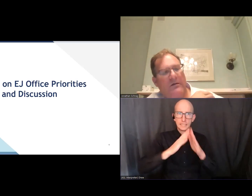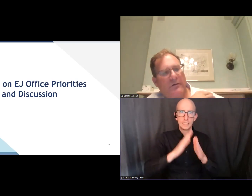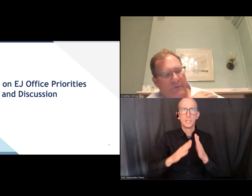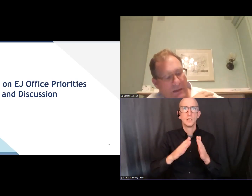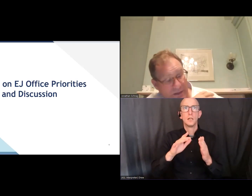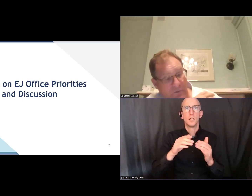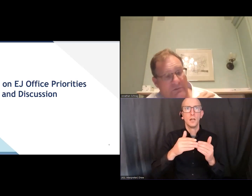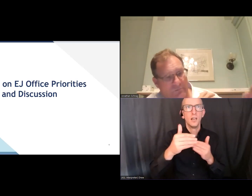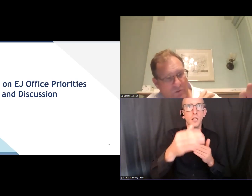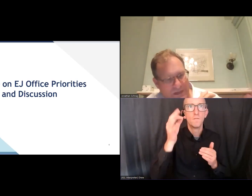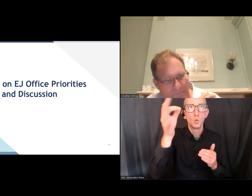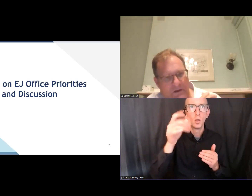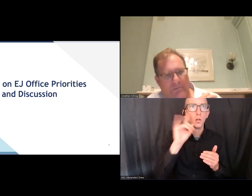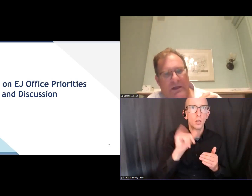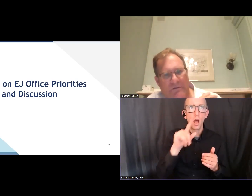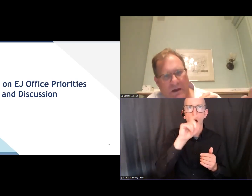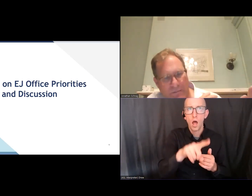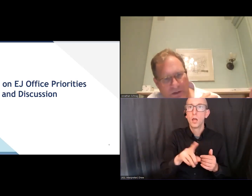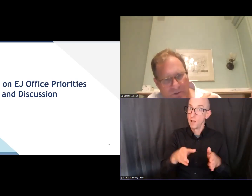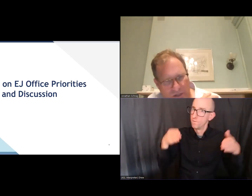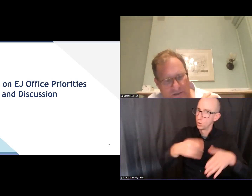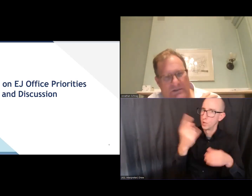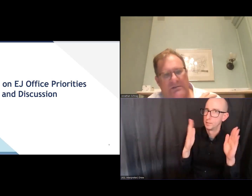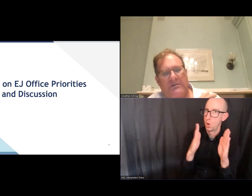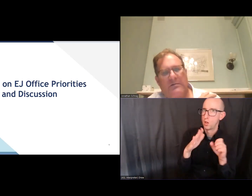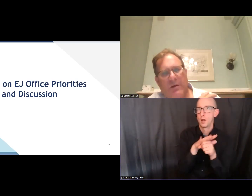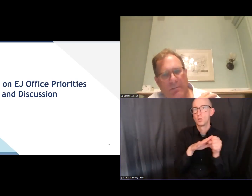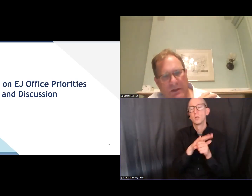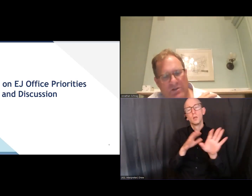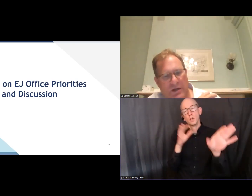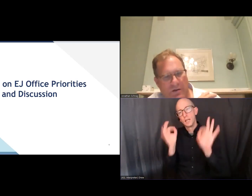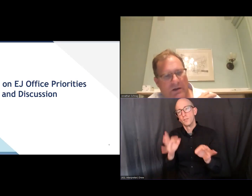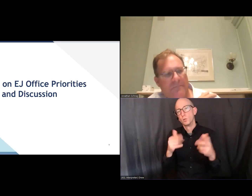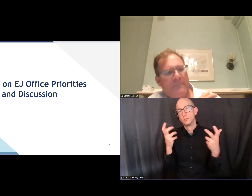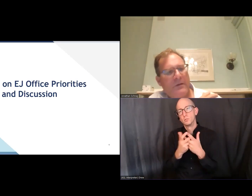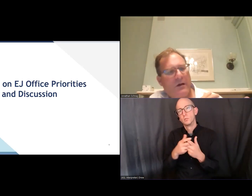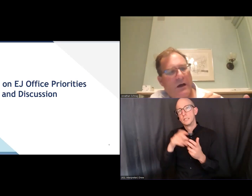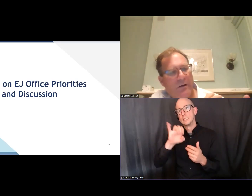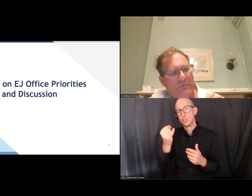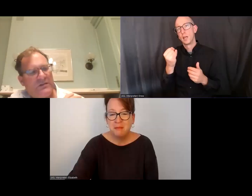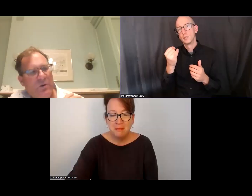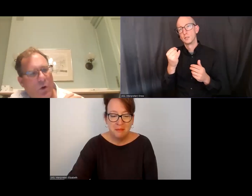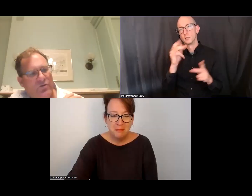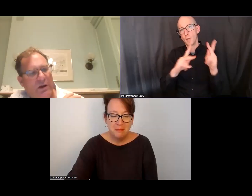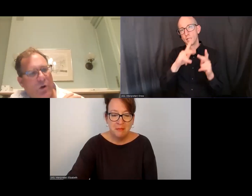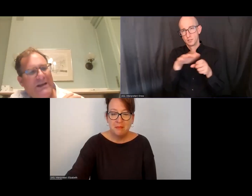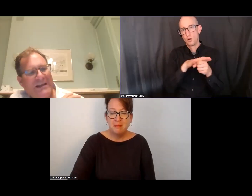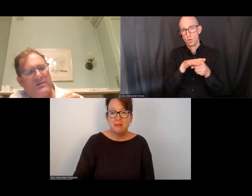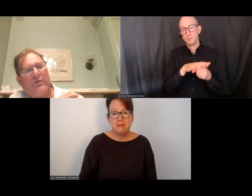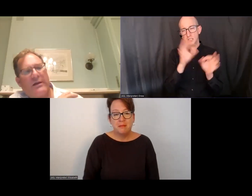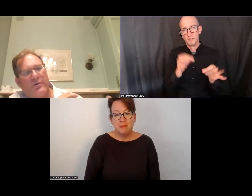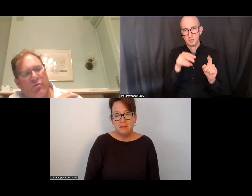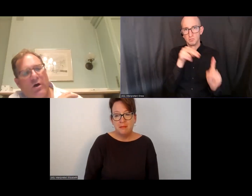area, I think it would most definitely be an environmental justice population area, to see